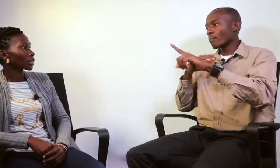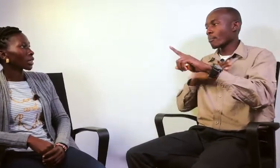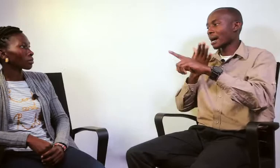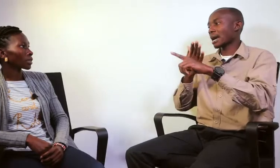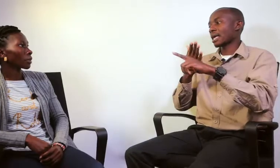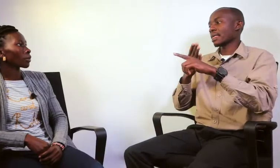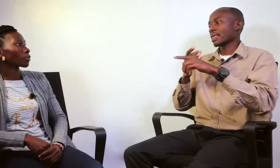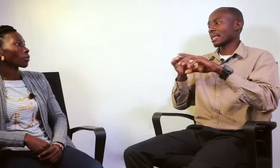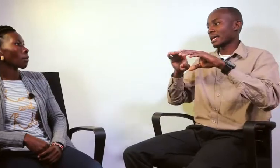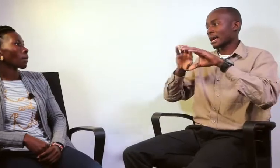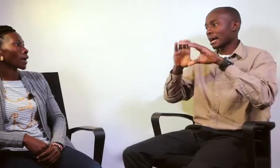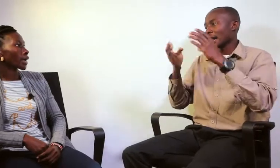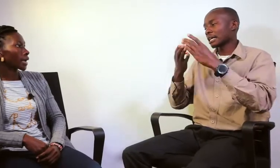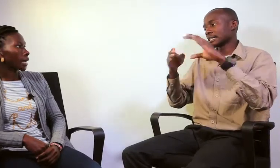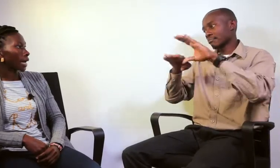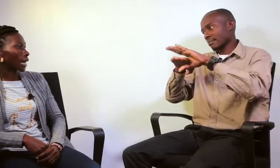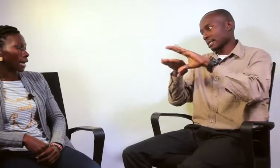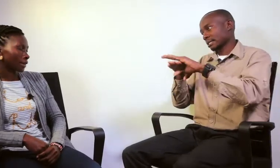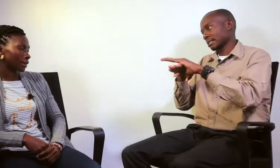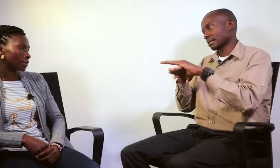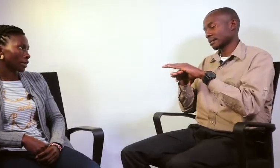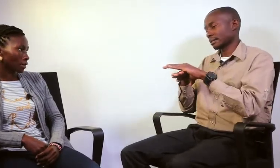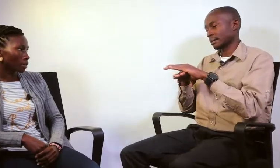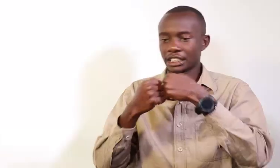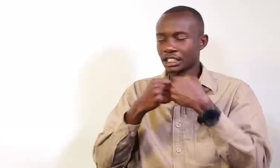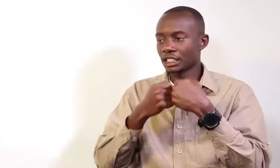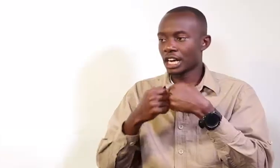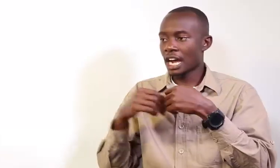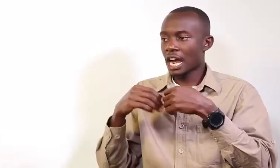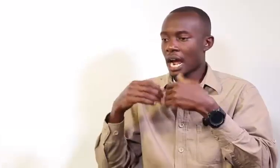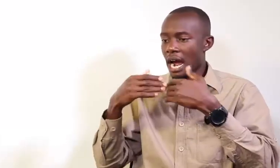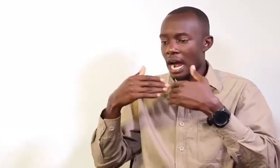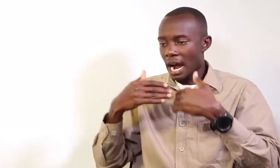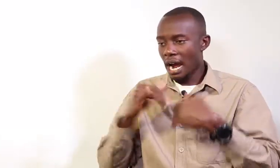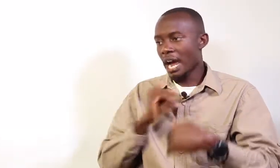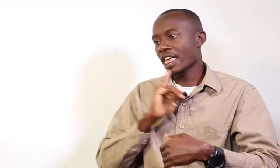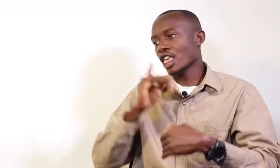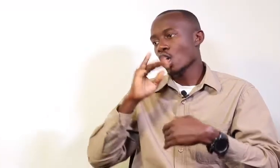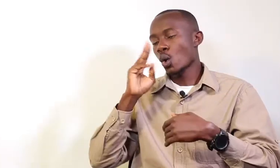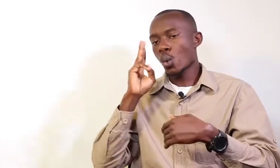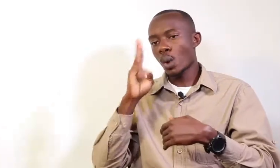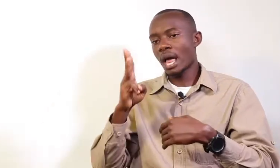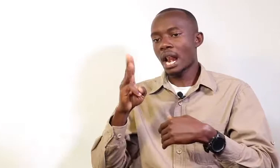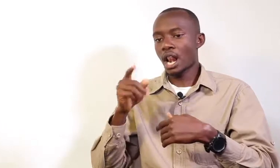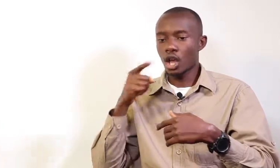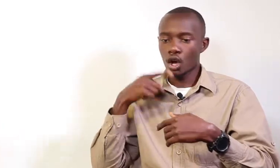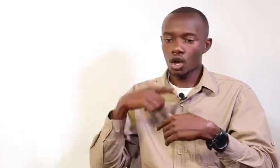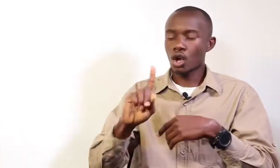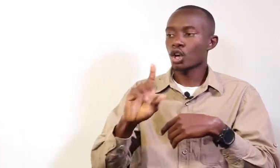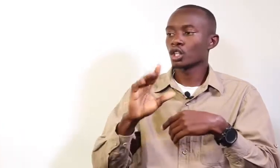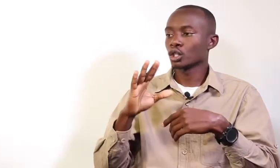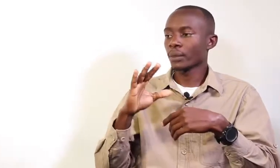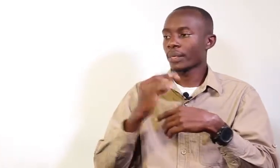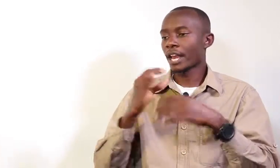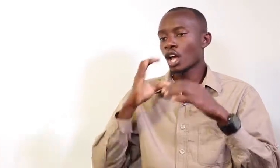Same support from my classmates. If I have a challenge, I will